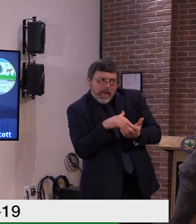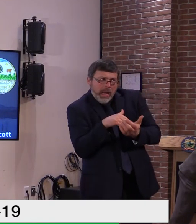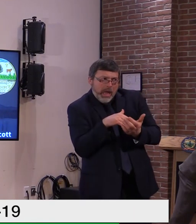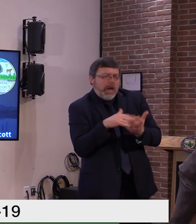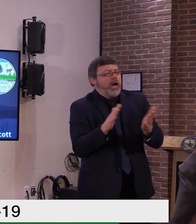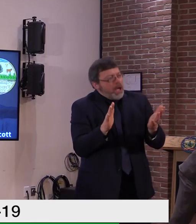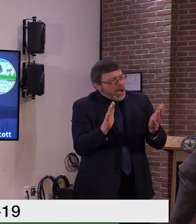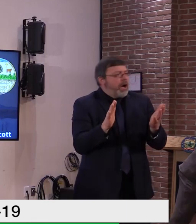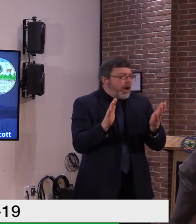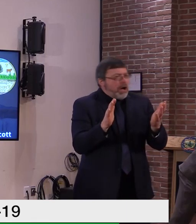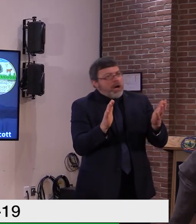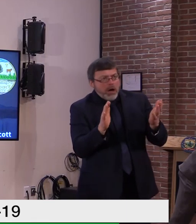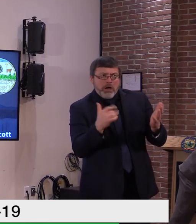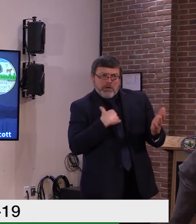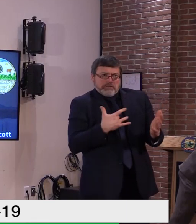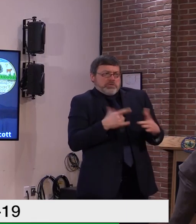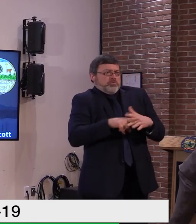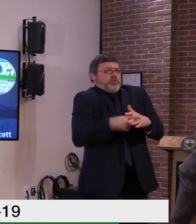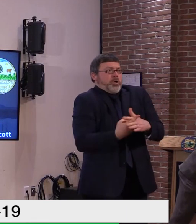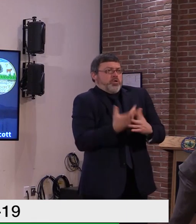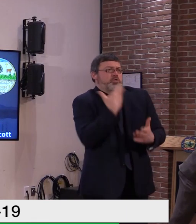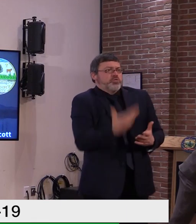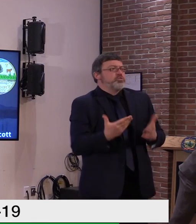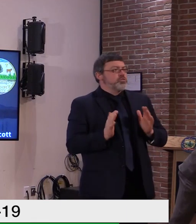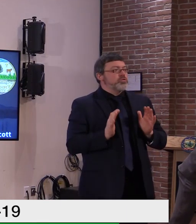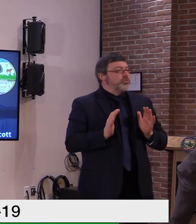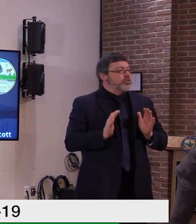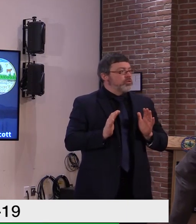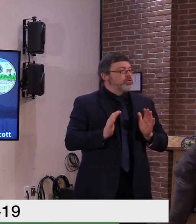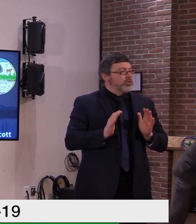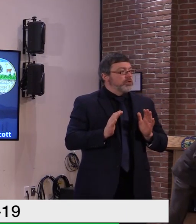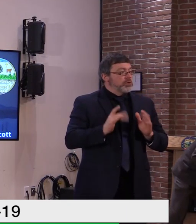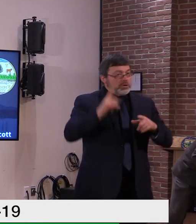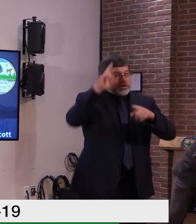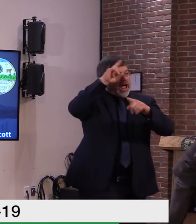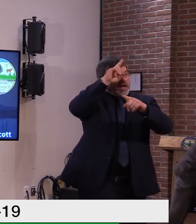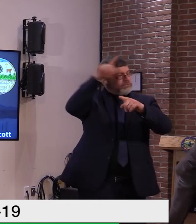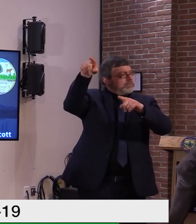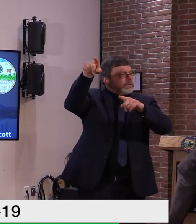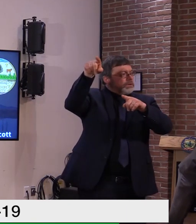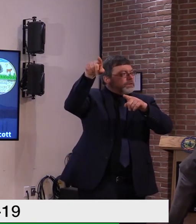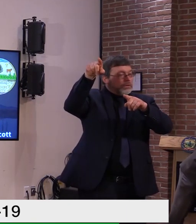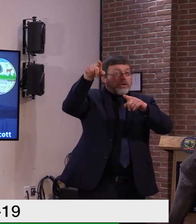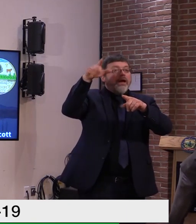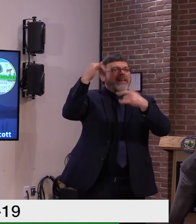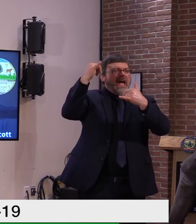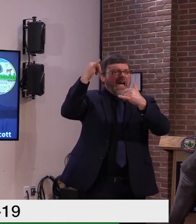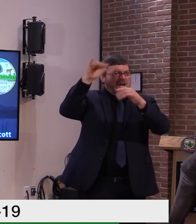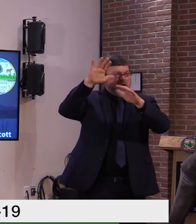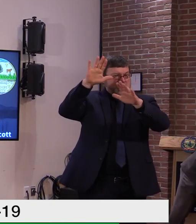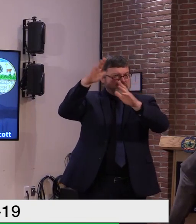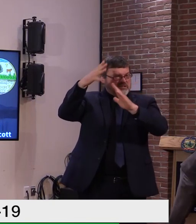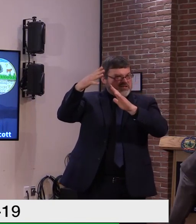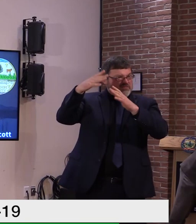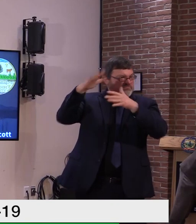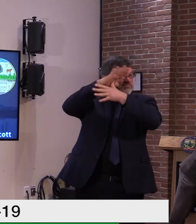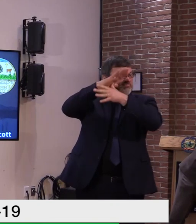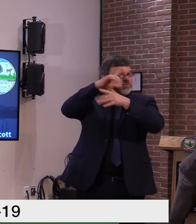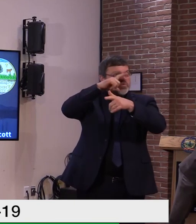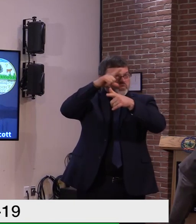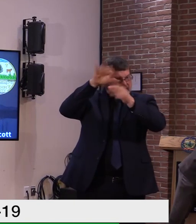Hospitals are continuing to schedule clinics for healthcare workers, and the timeline for all the long-term cares continues